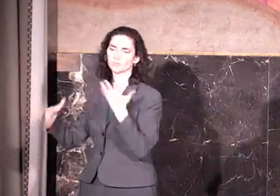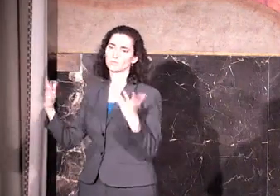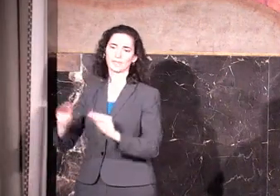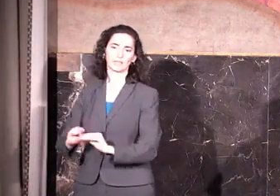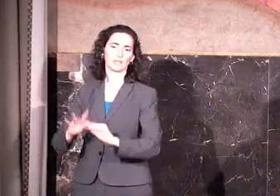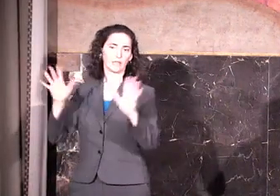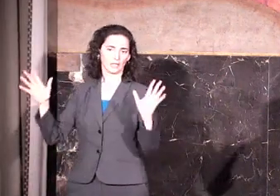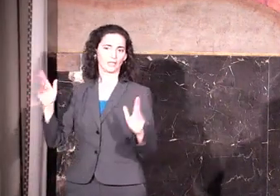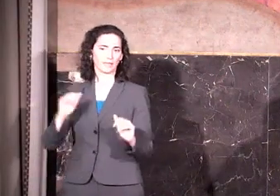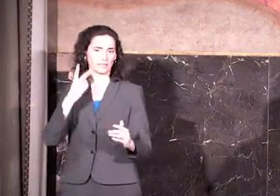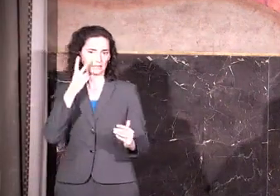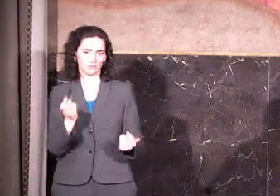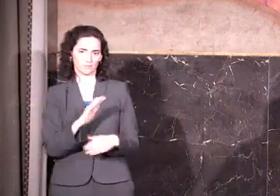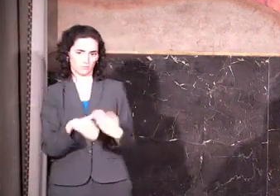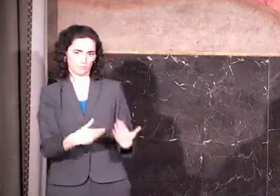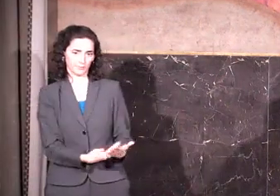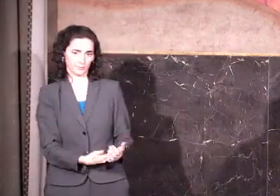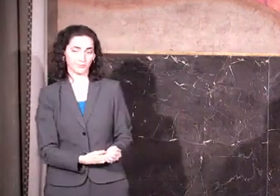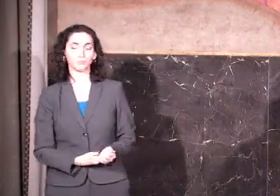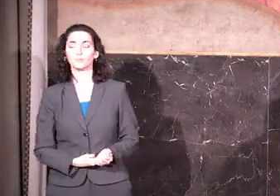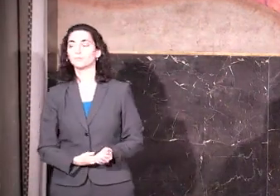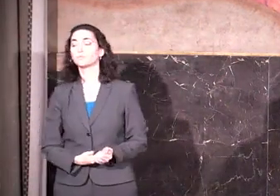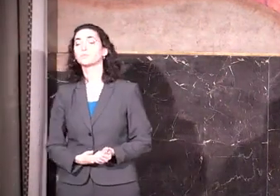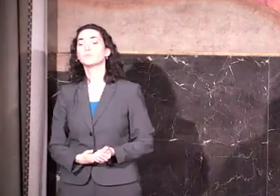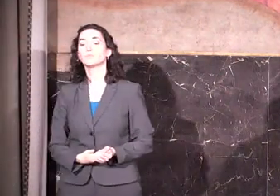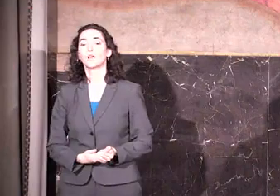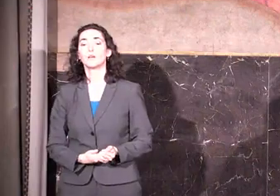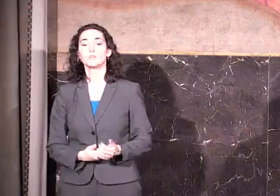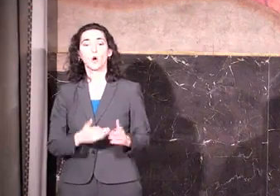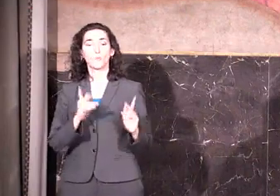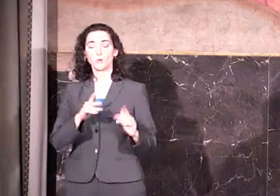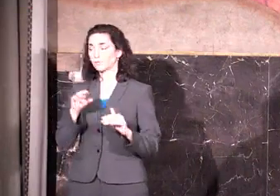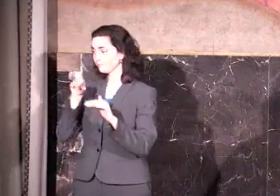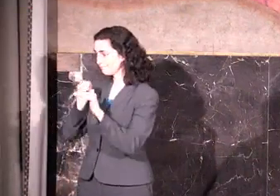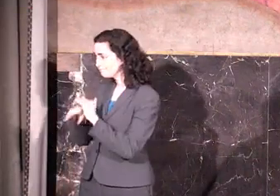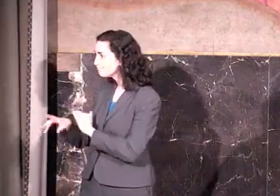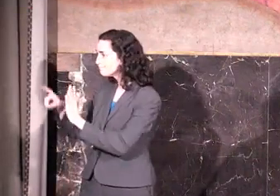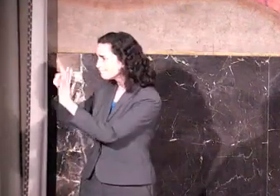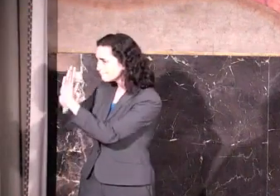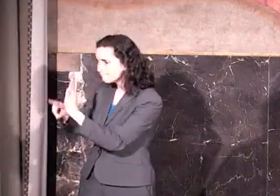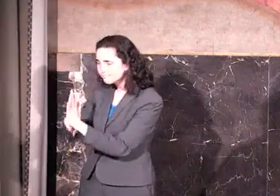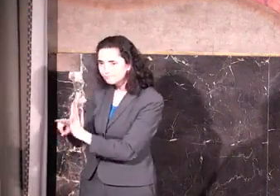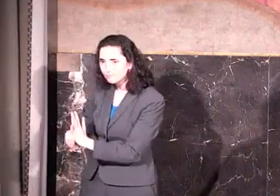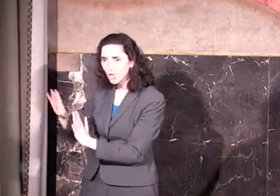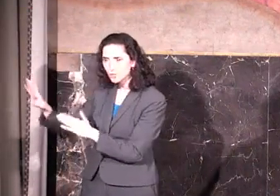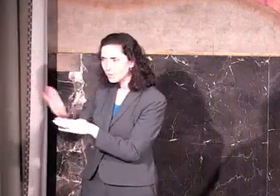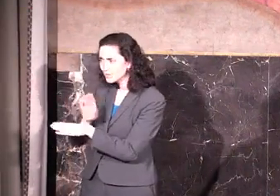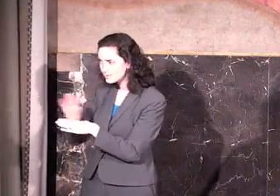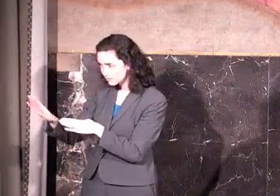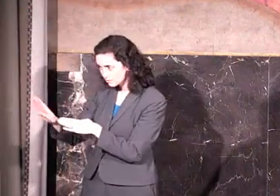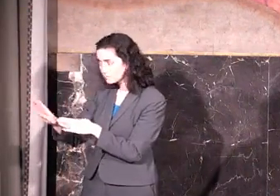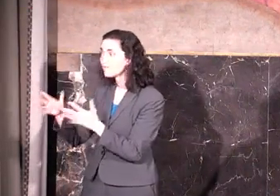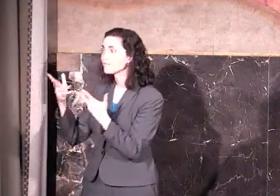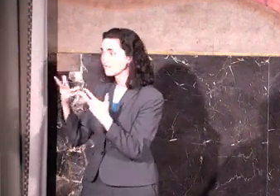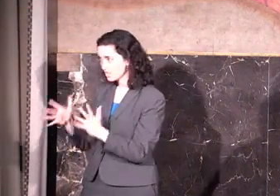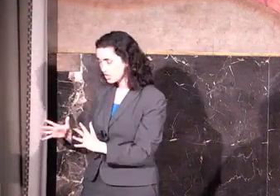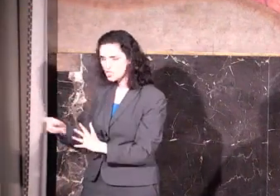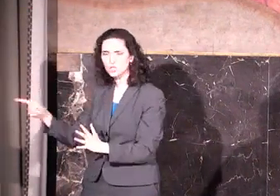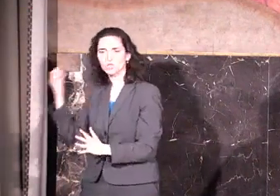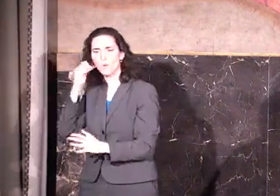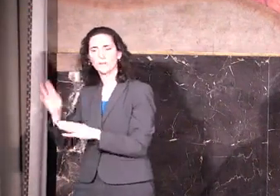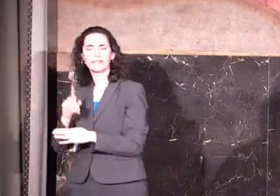situation. Once the visits are complete and the businesses need more information, they can go to